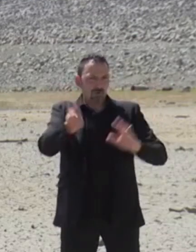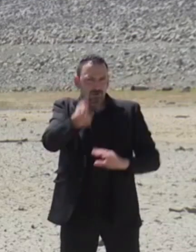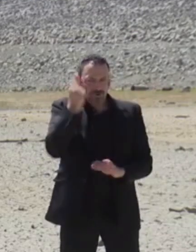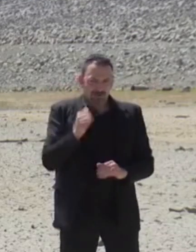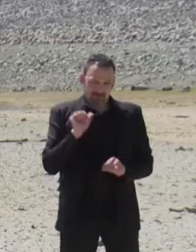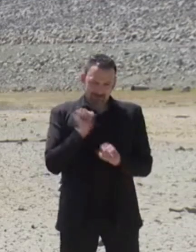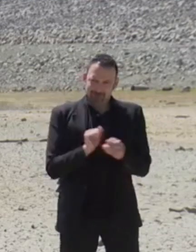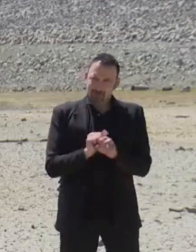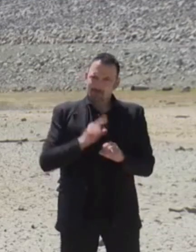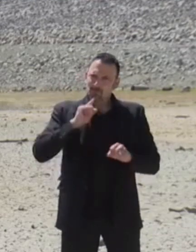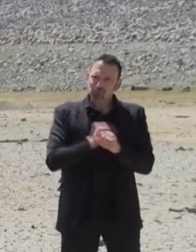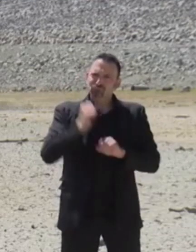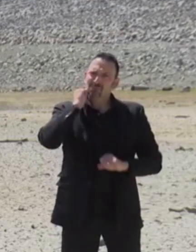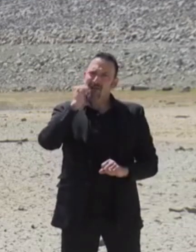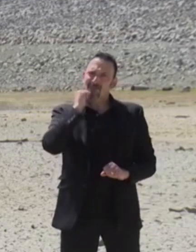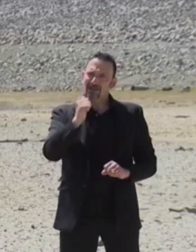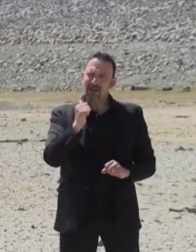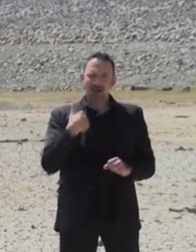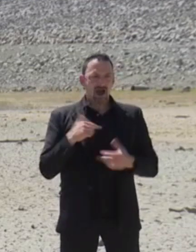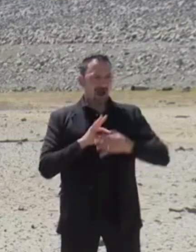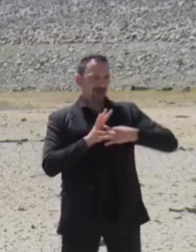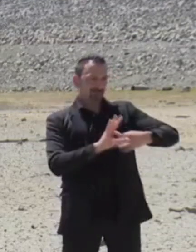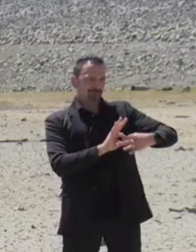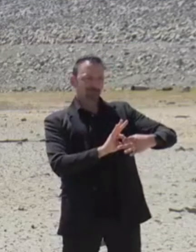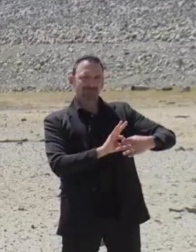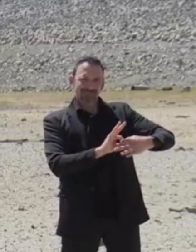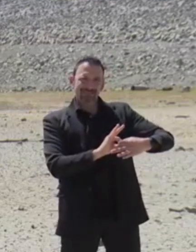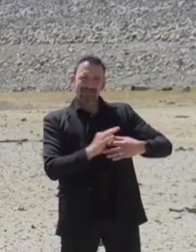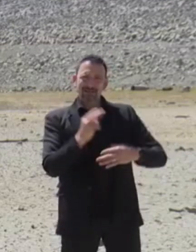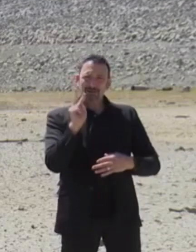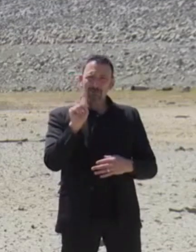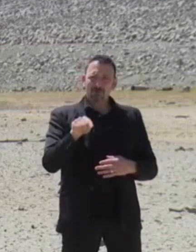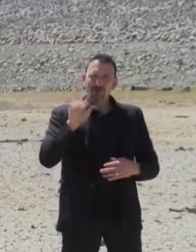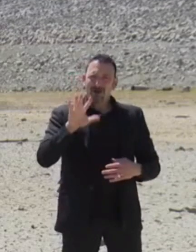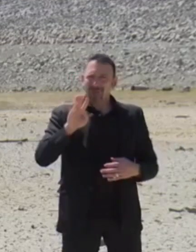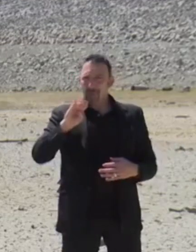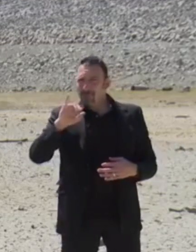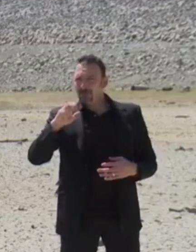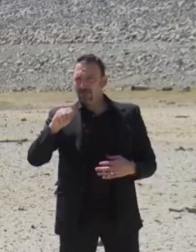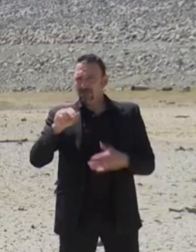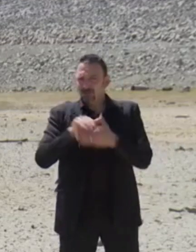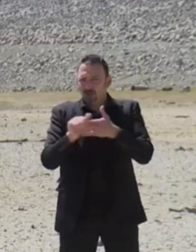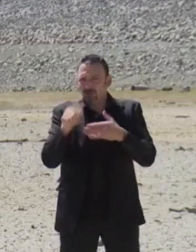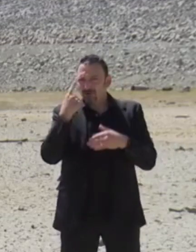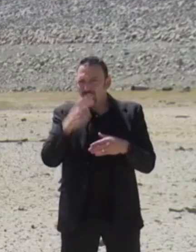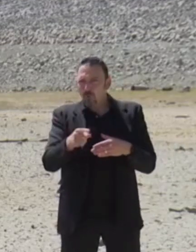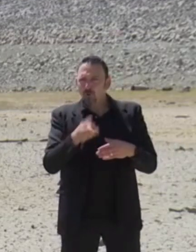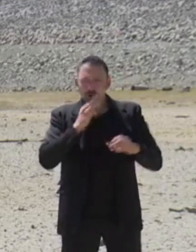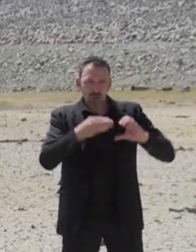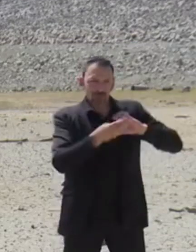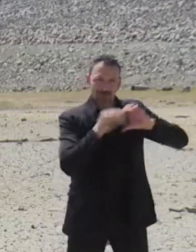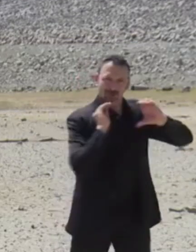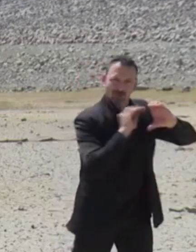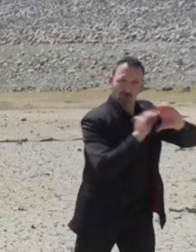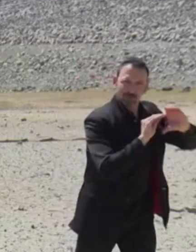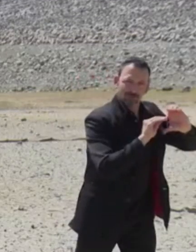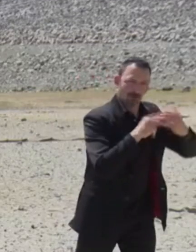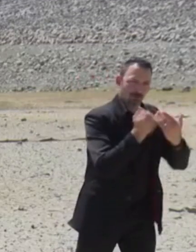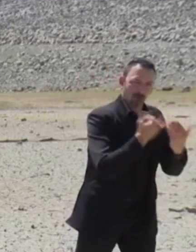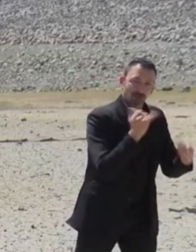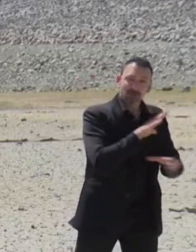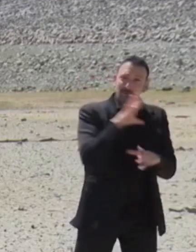And that's why I reference and reinforce the $2.5 billion that was set aside for storage projects,